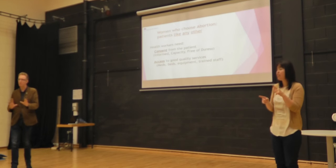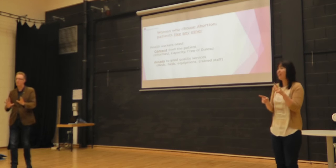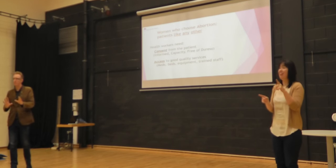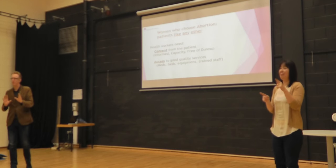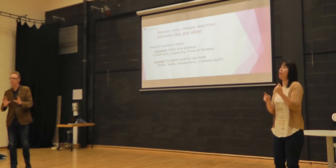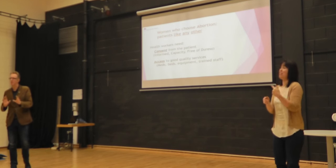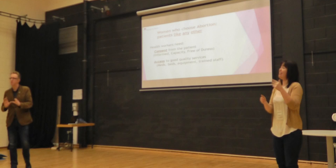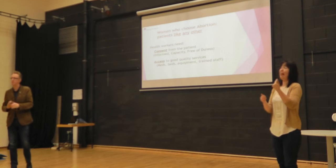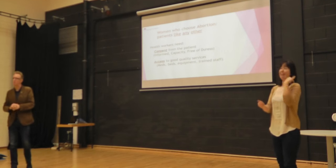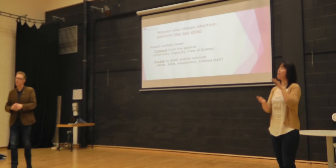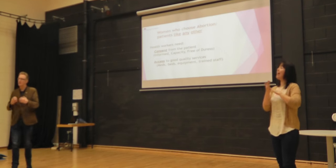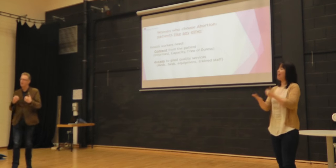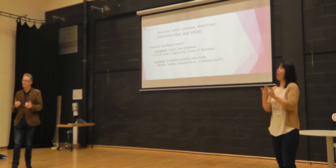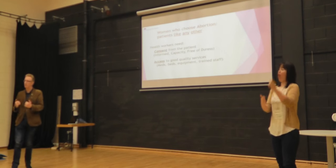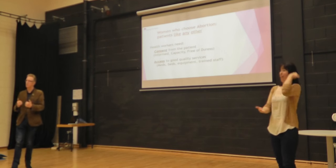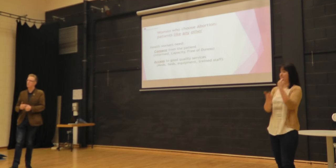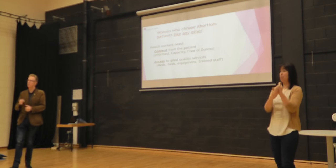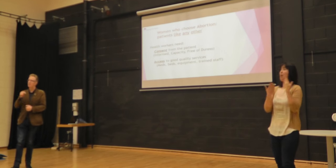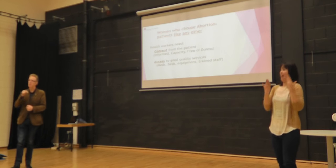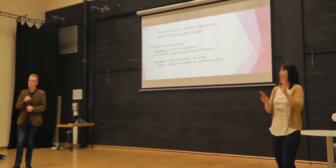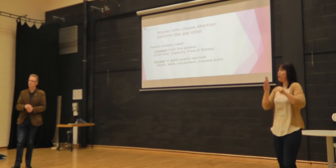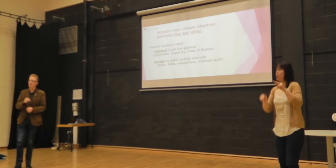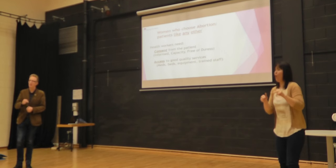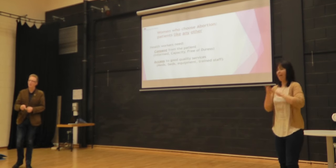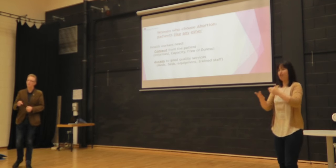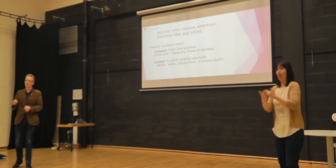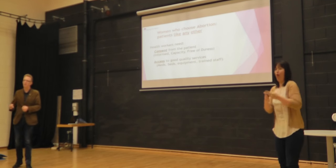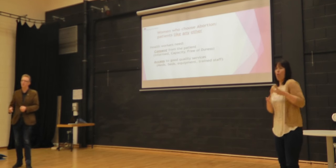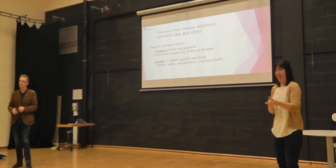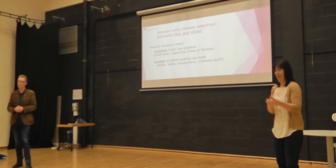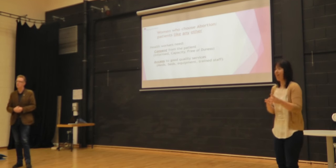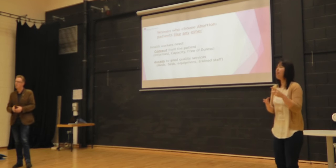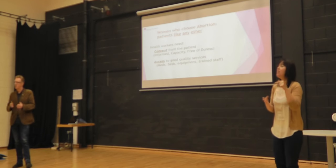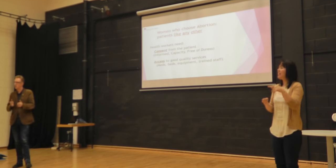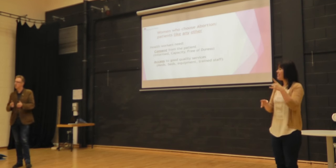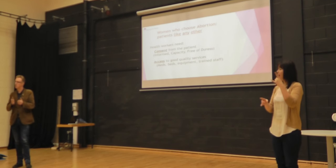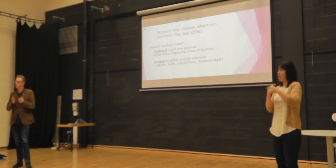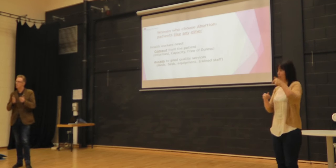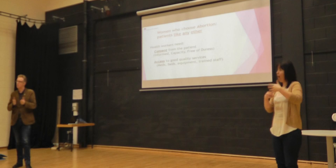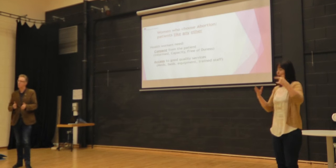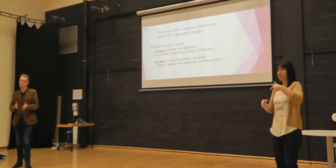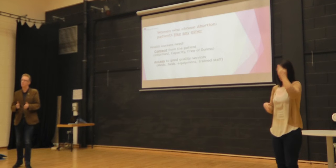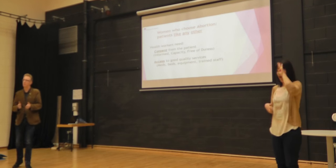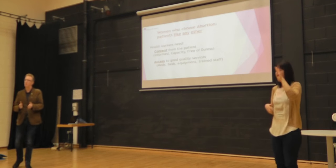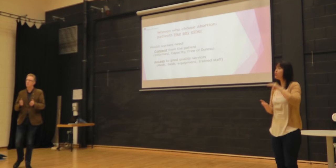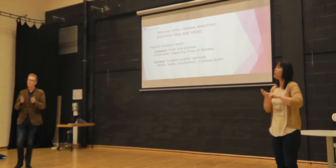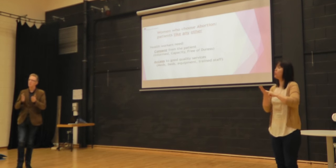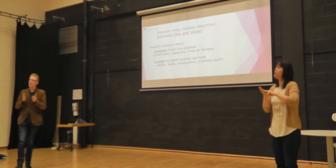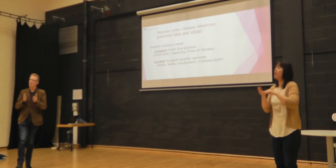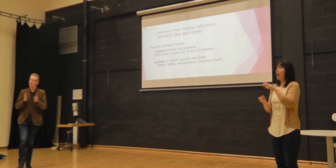modern equivalent of a backstreet abortion, an illegal abortion, that is currently happening a lot in Ireland, is the use of the abortion